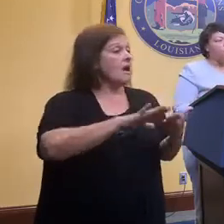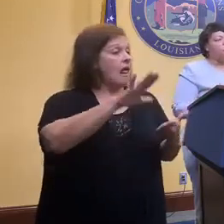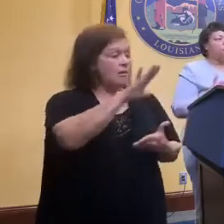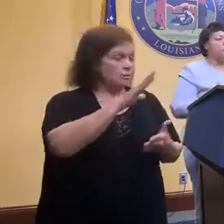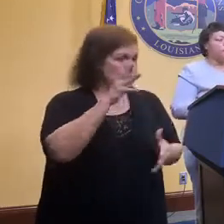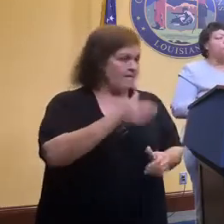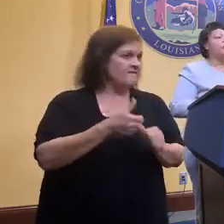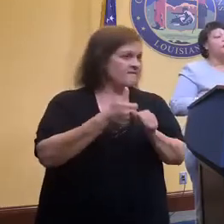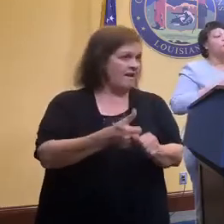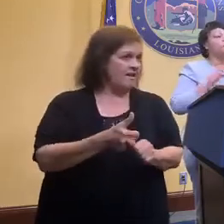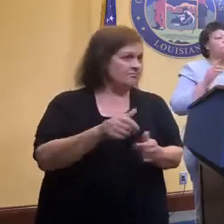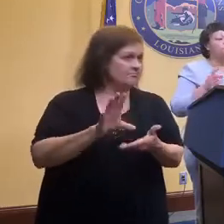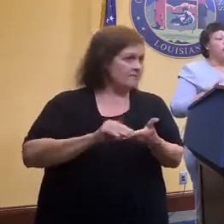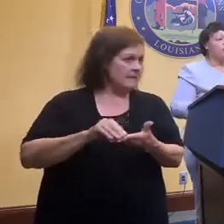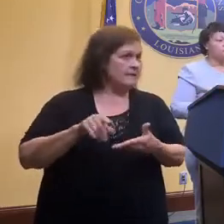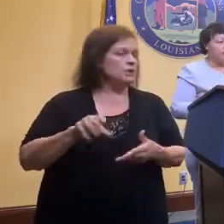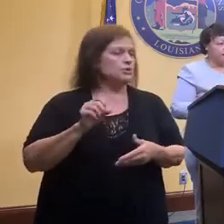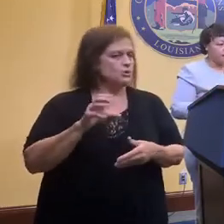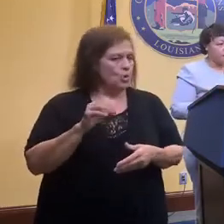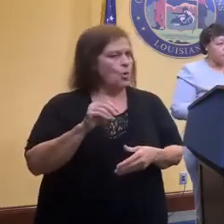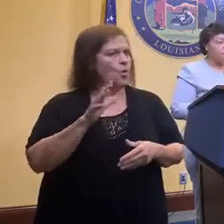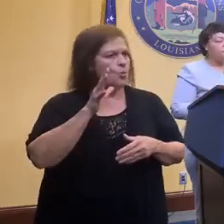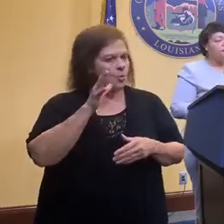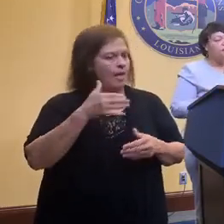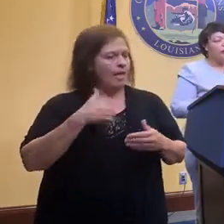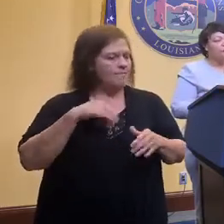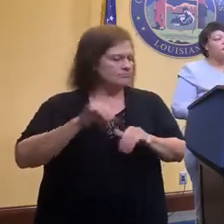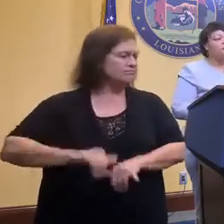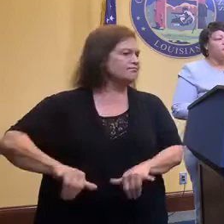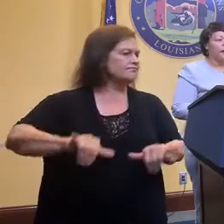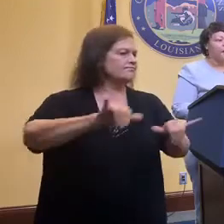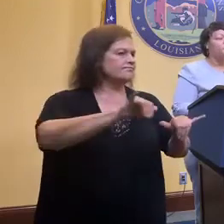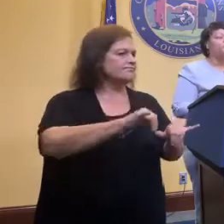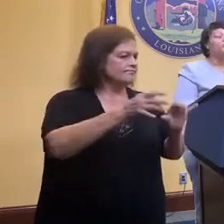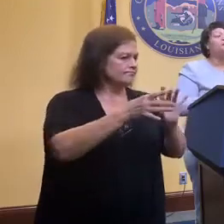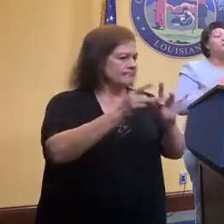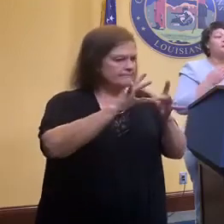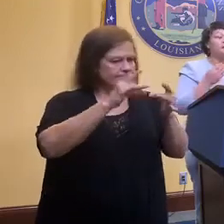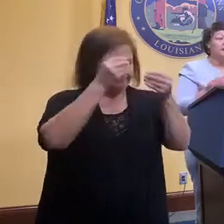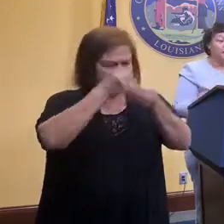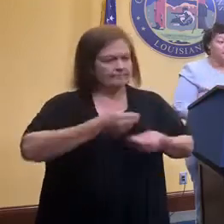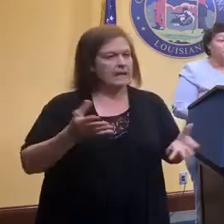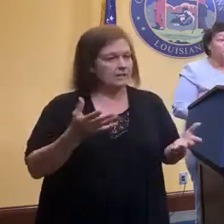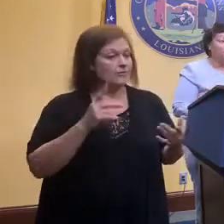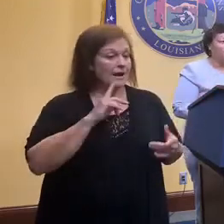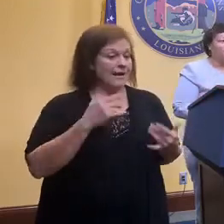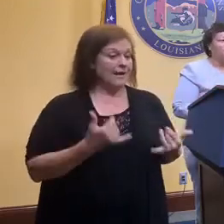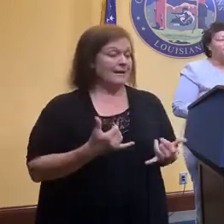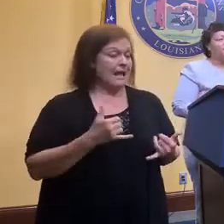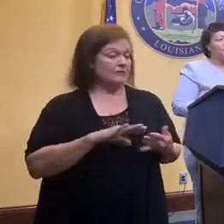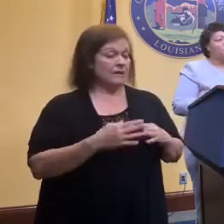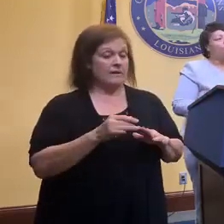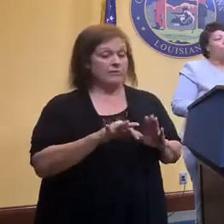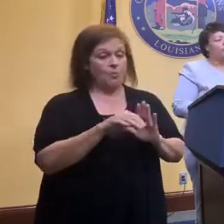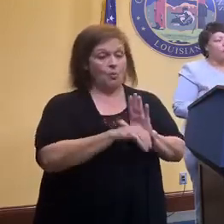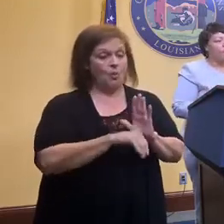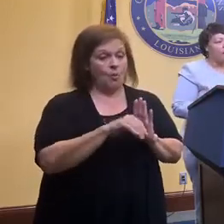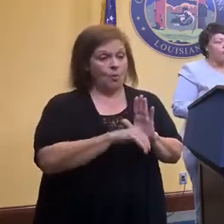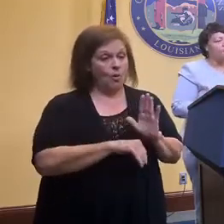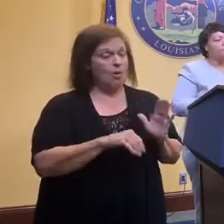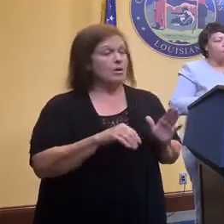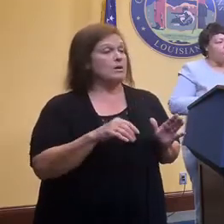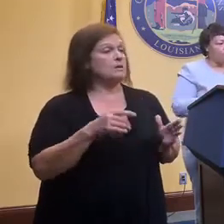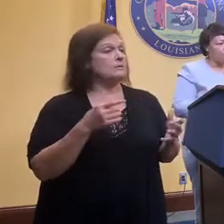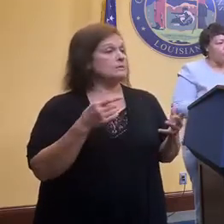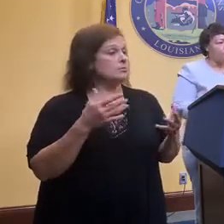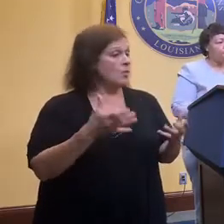follow, so there will be a unified message. Because up until now, it's really been the city of New Orleans. And so wanting our